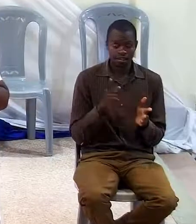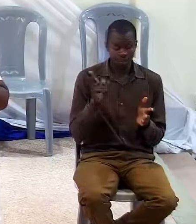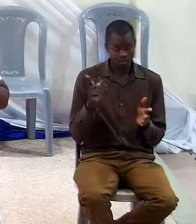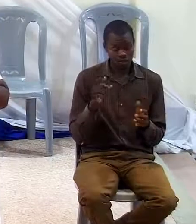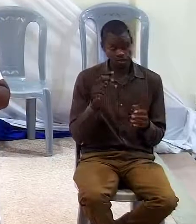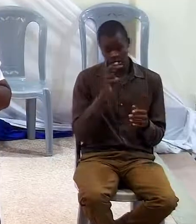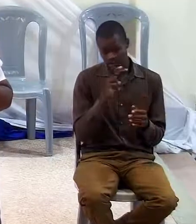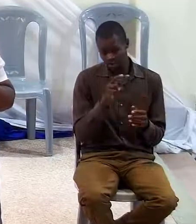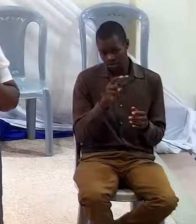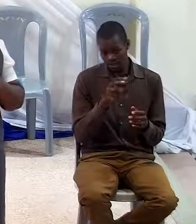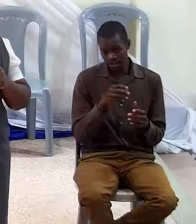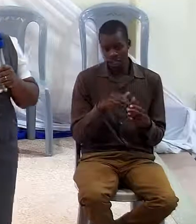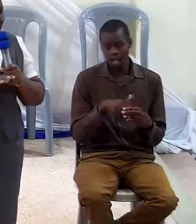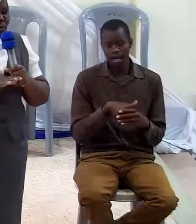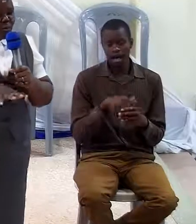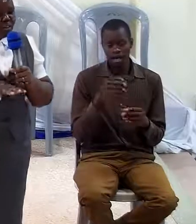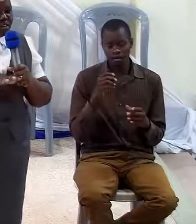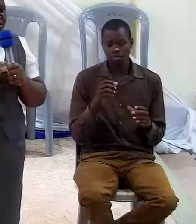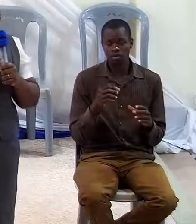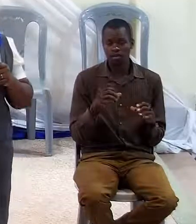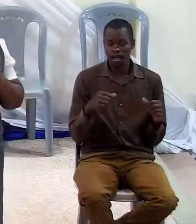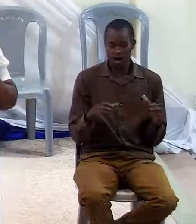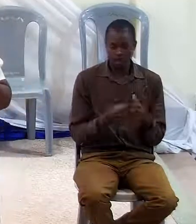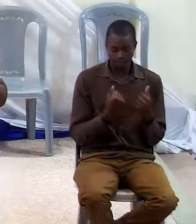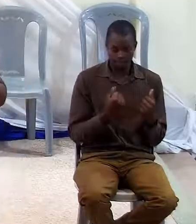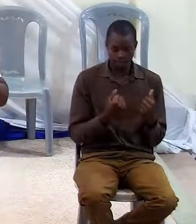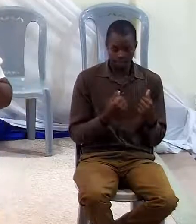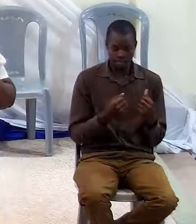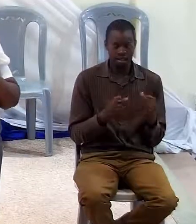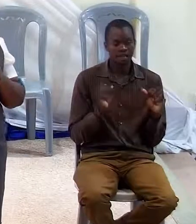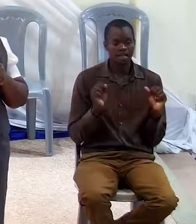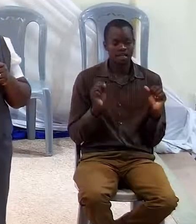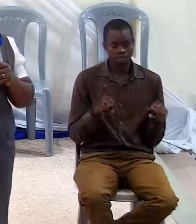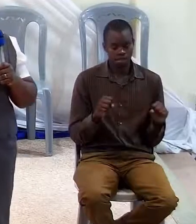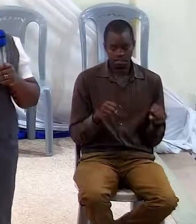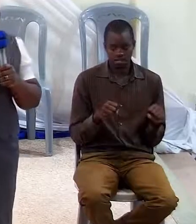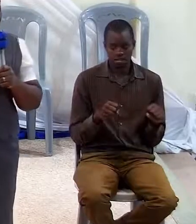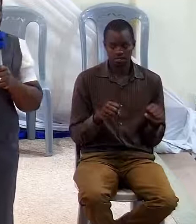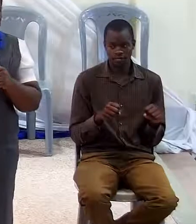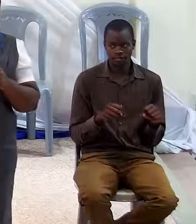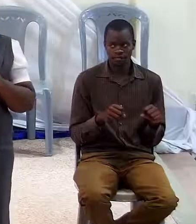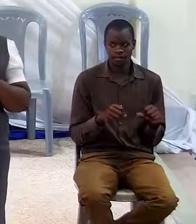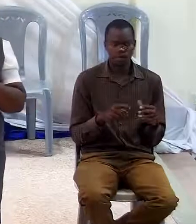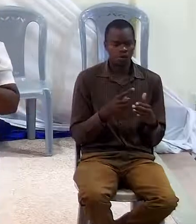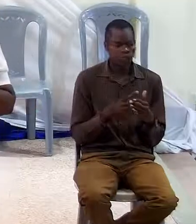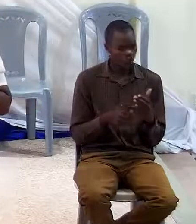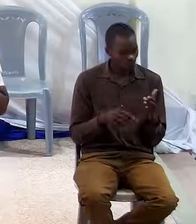what hinders me from seeing that outcome is